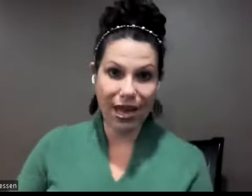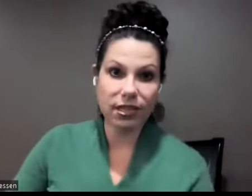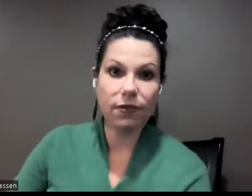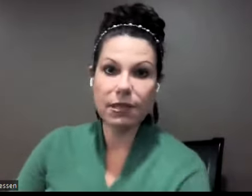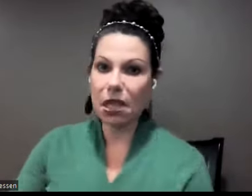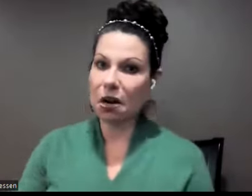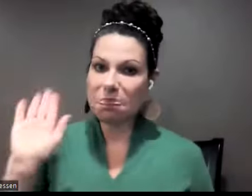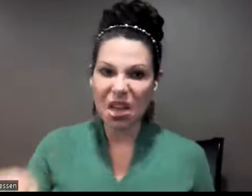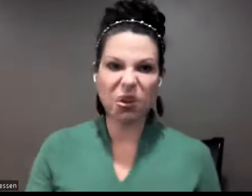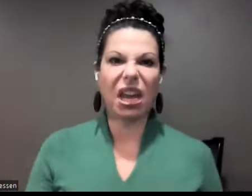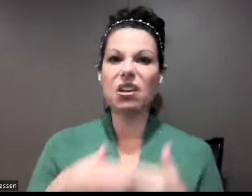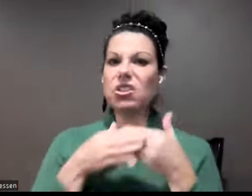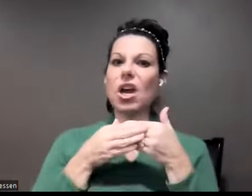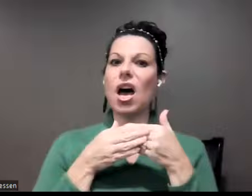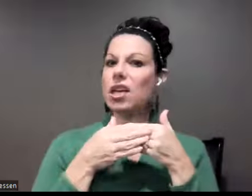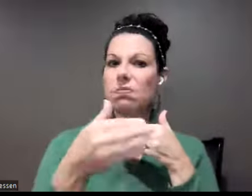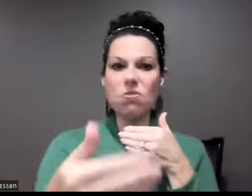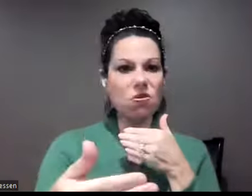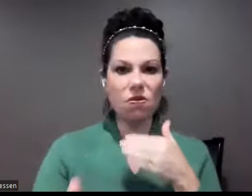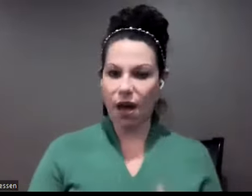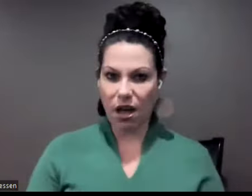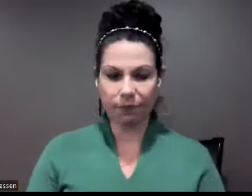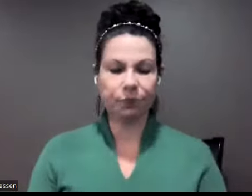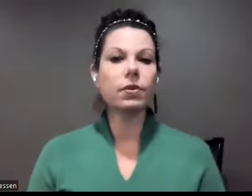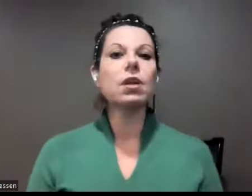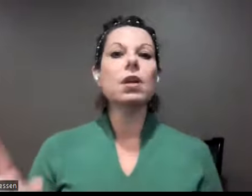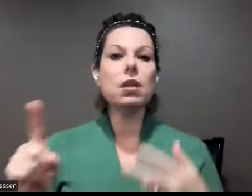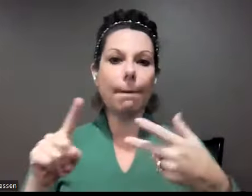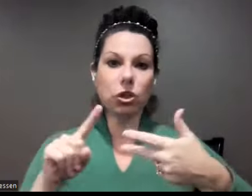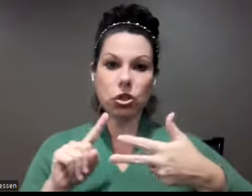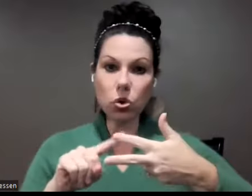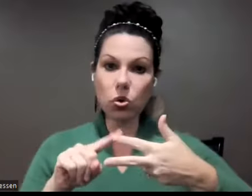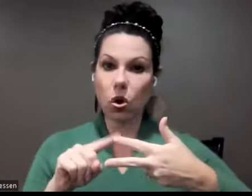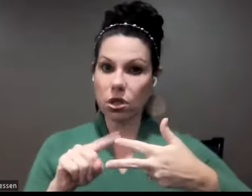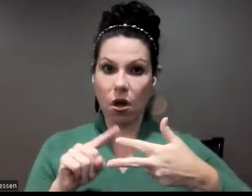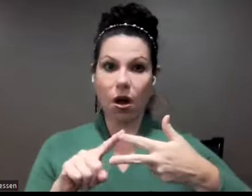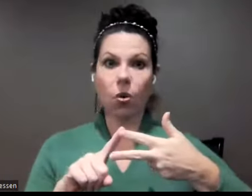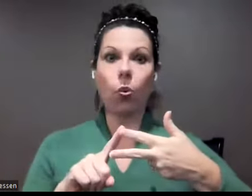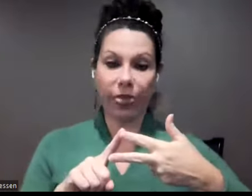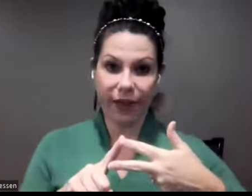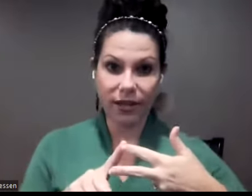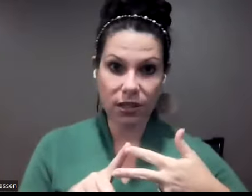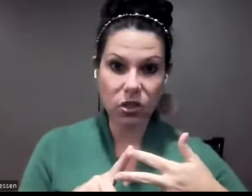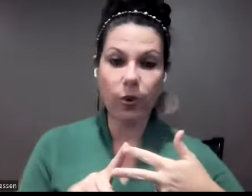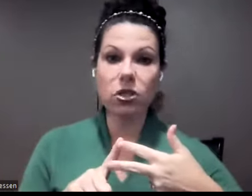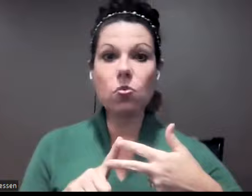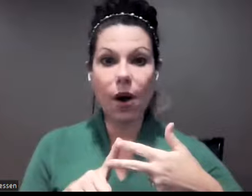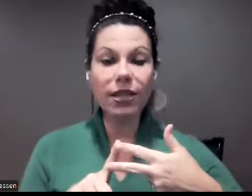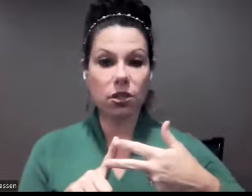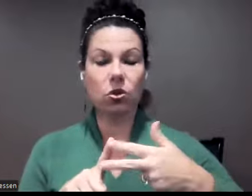that. If you miss a letter, that's okay. Just move on. Number 2 goes along with that. So what you want to do